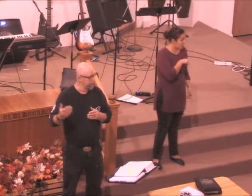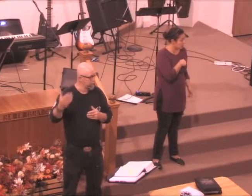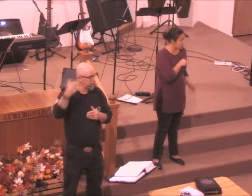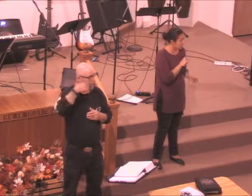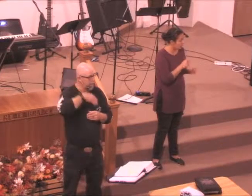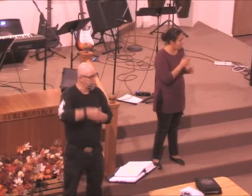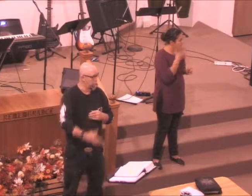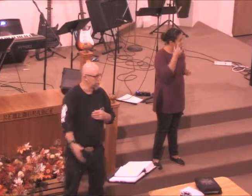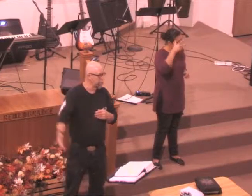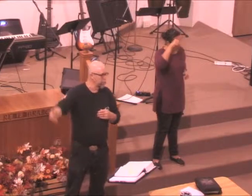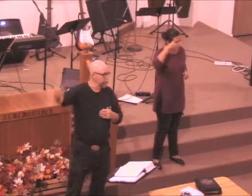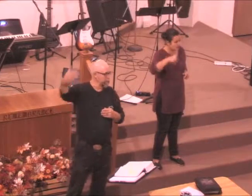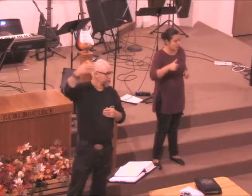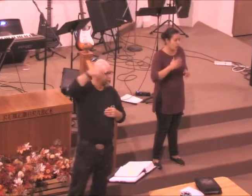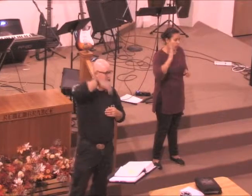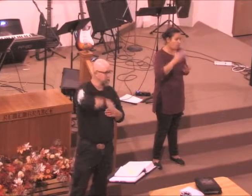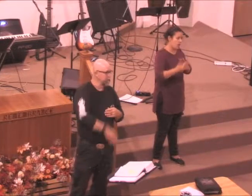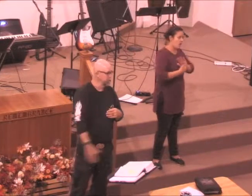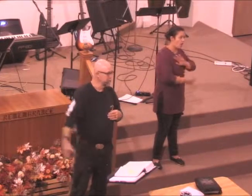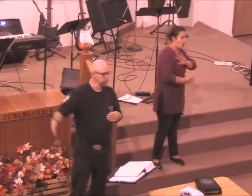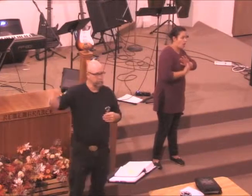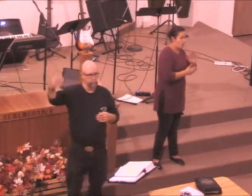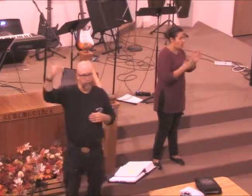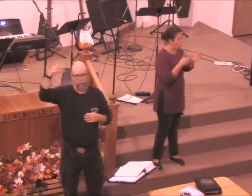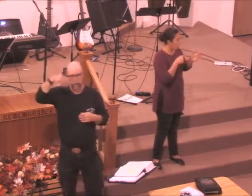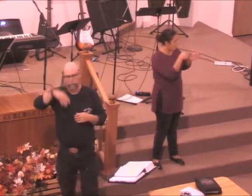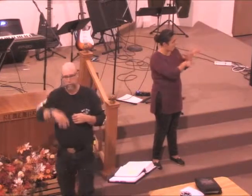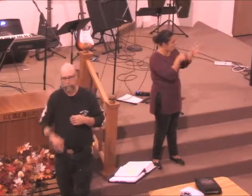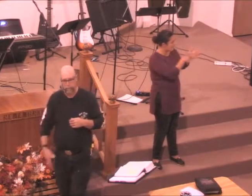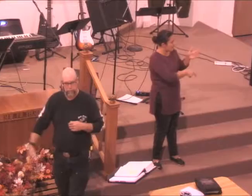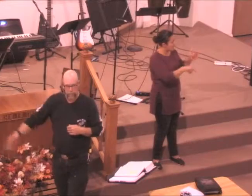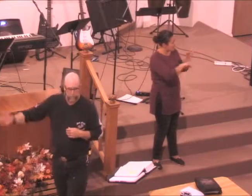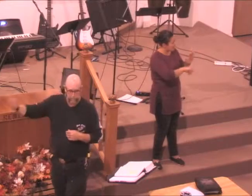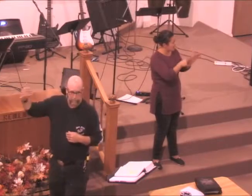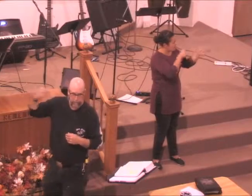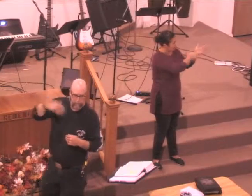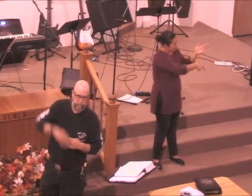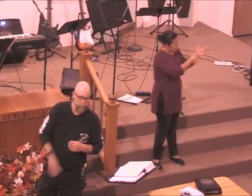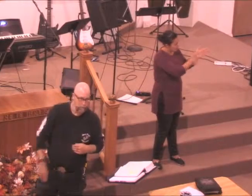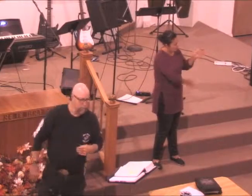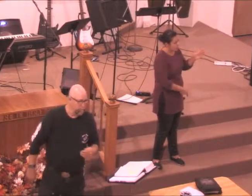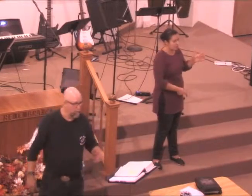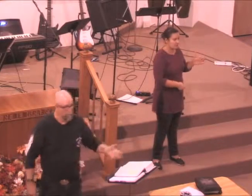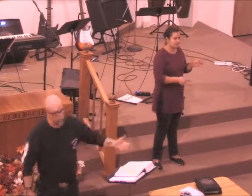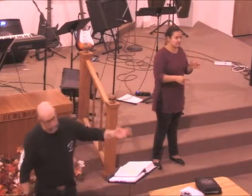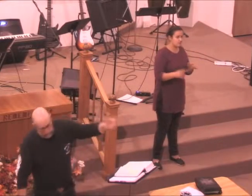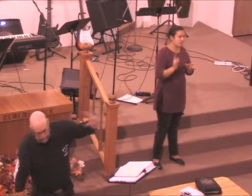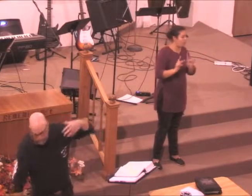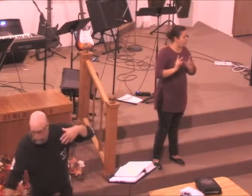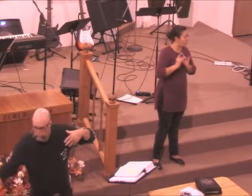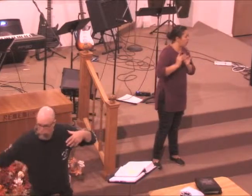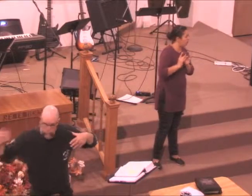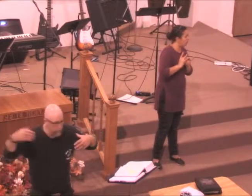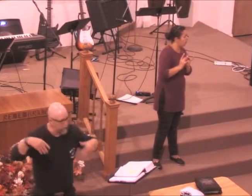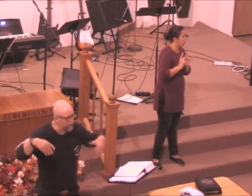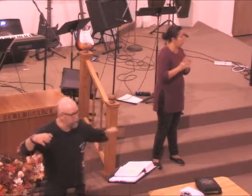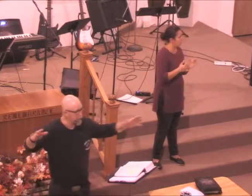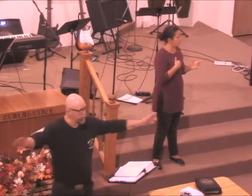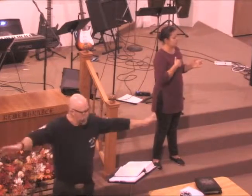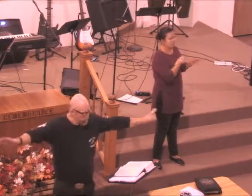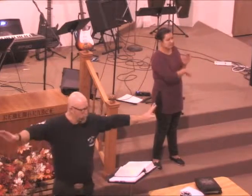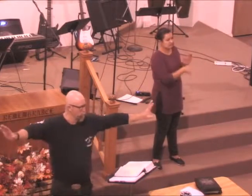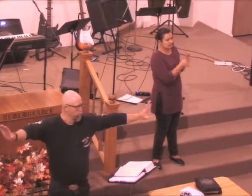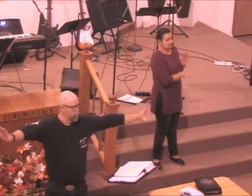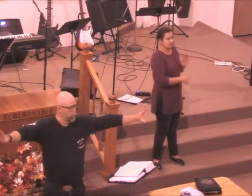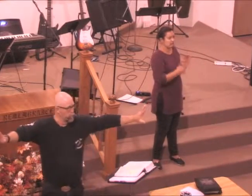Because the enemy will just bombard me with negativity, bombard me with people saying different things, bombard me with this, bombard me with that, and it's